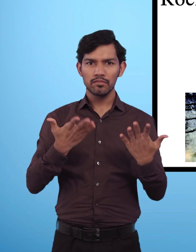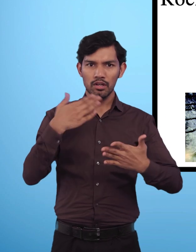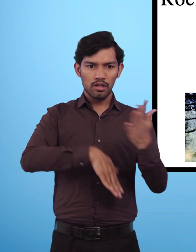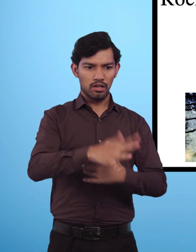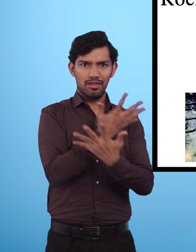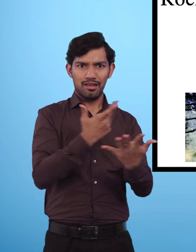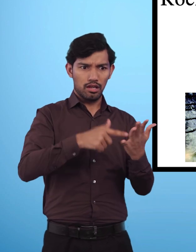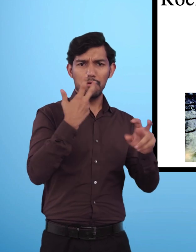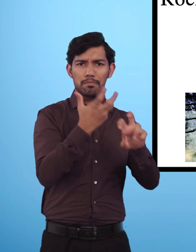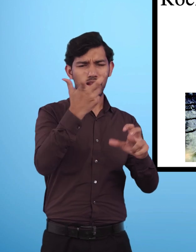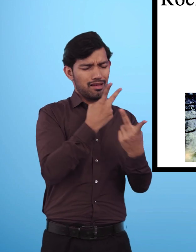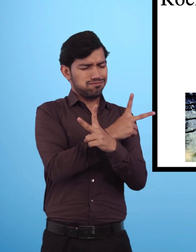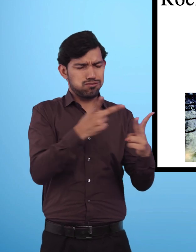Rocks are used in the construction of